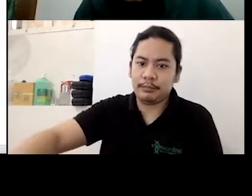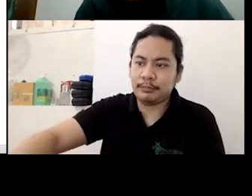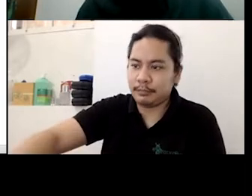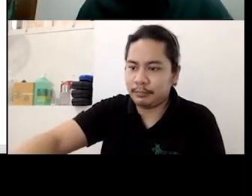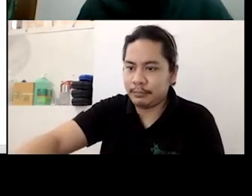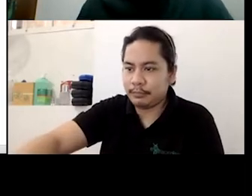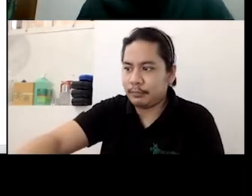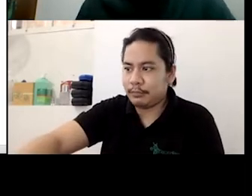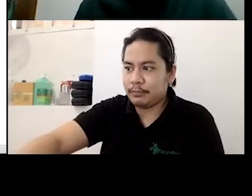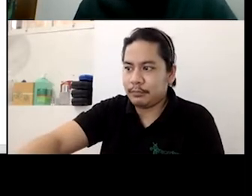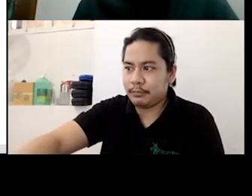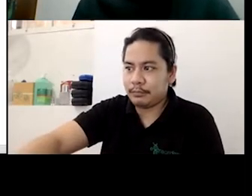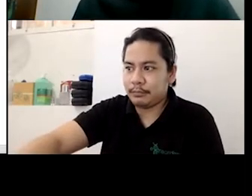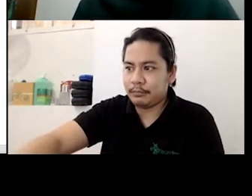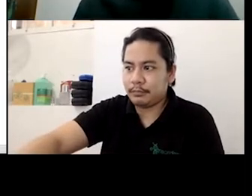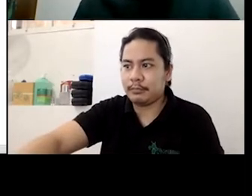but I don't know. What do you guys think?